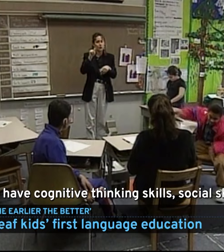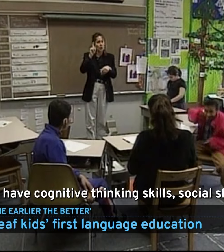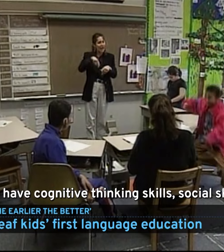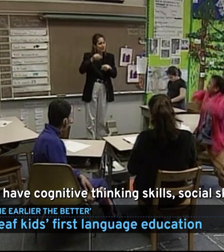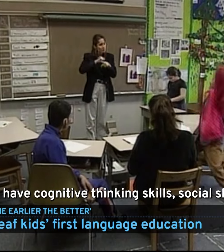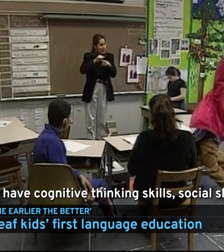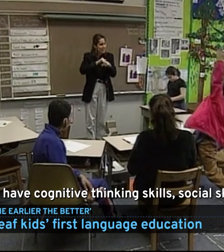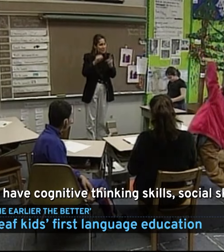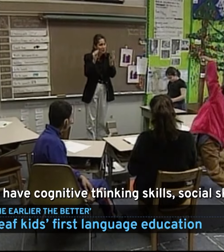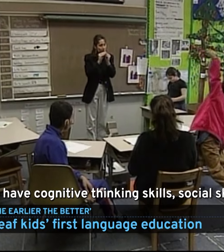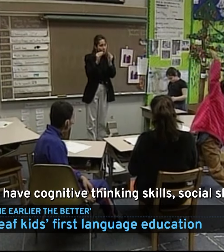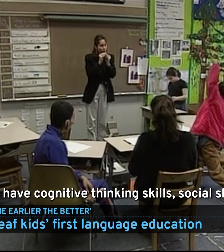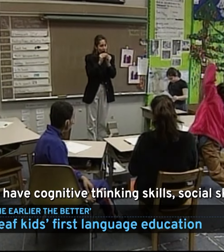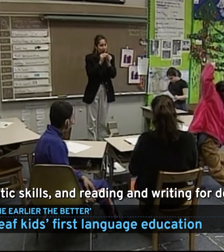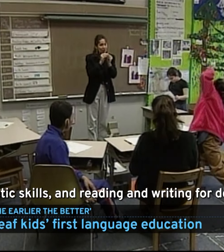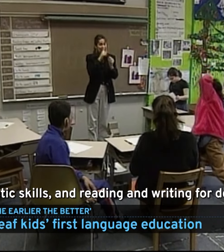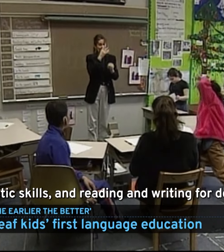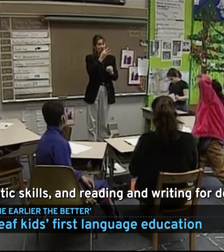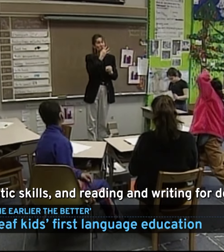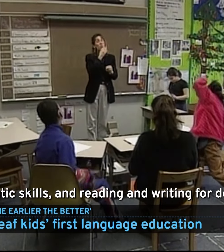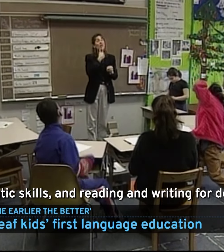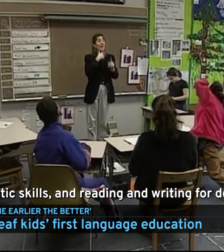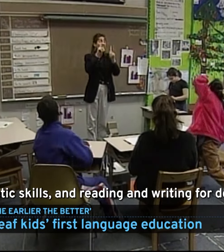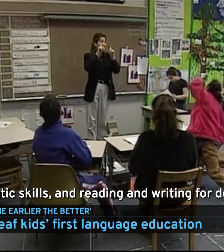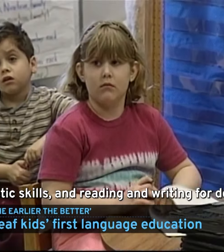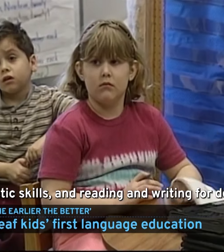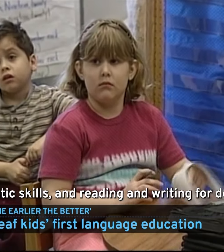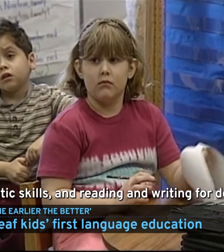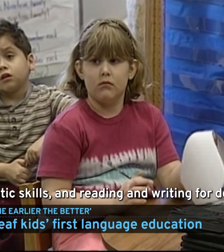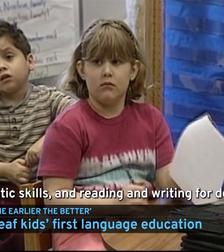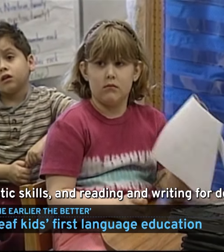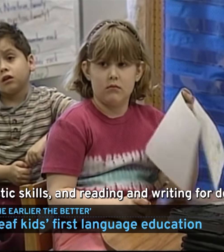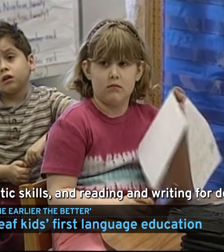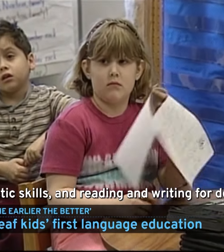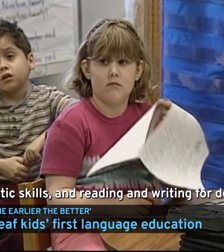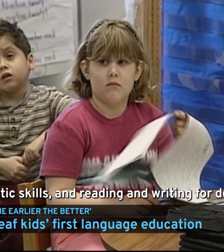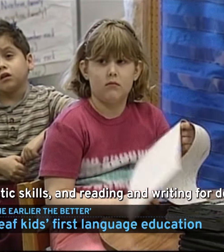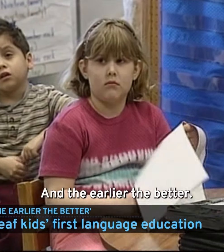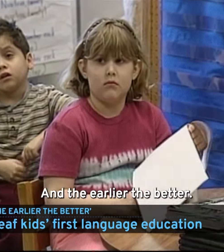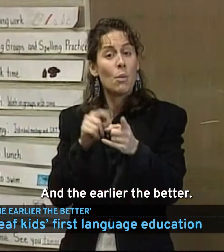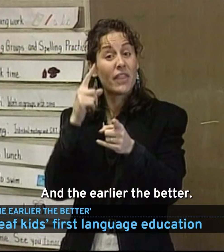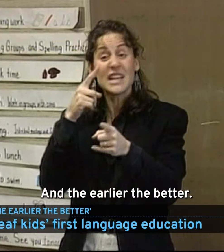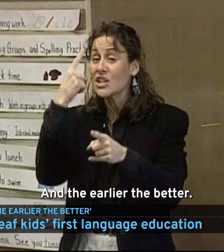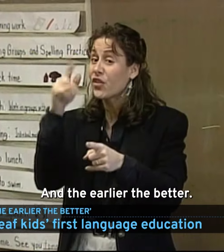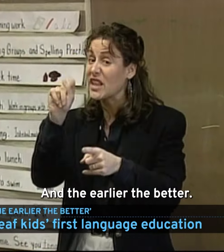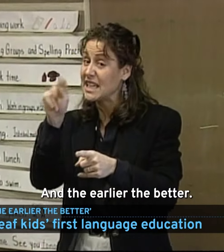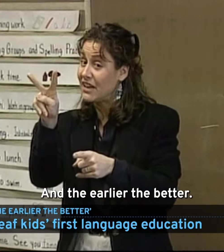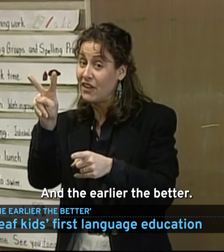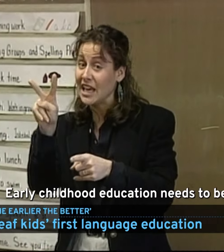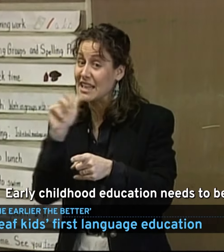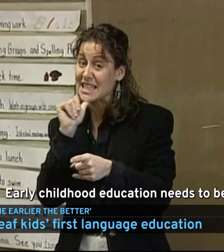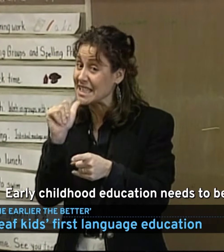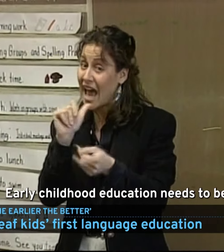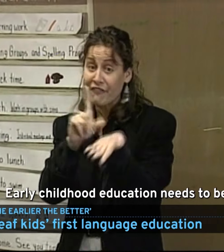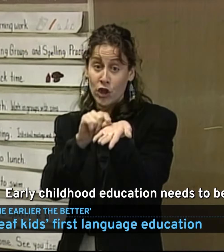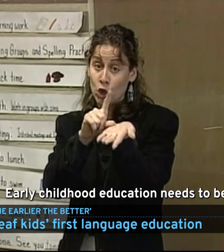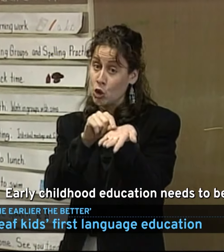skills, social skills, linguistic skills, and reading and writing for deaf kids. And the earlier, the better. Early childhood